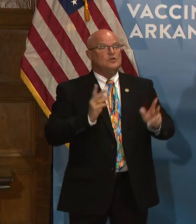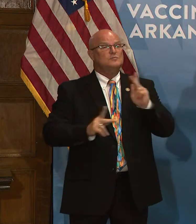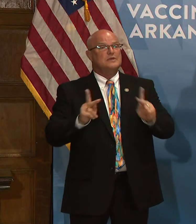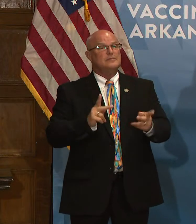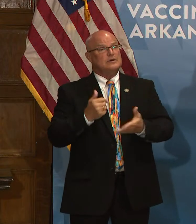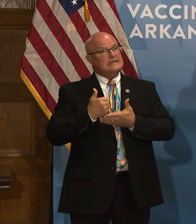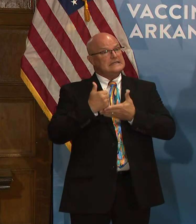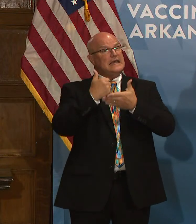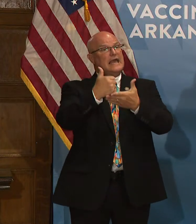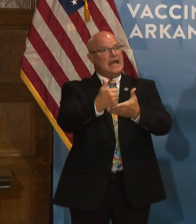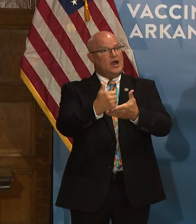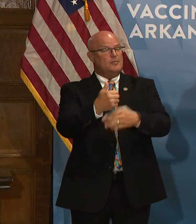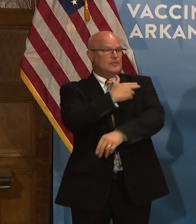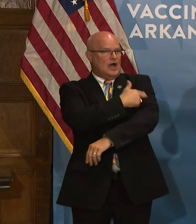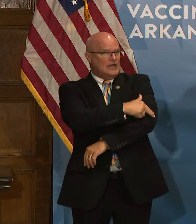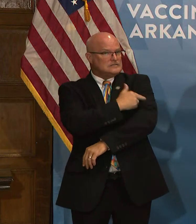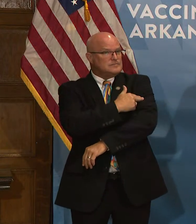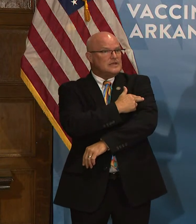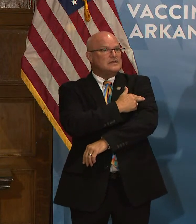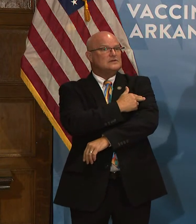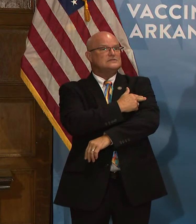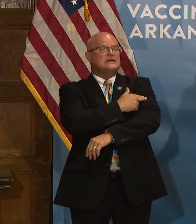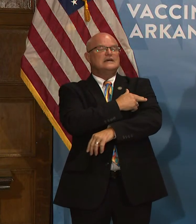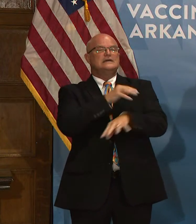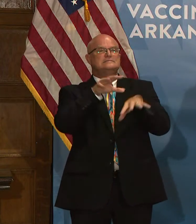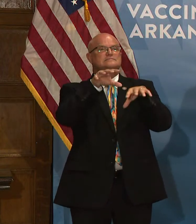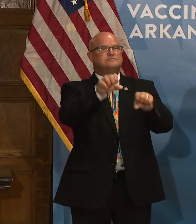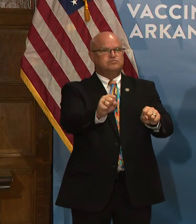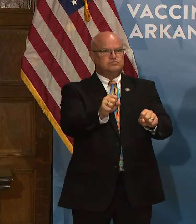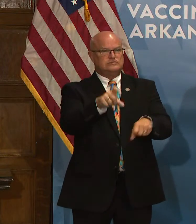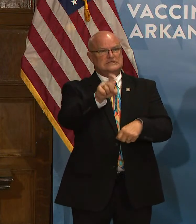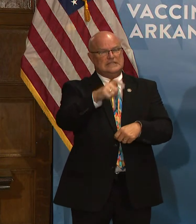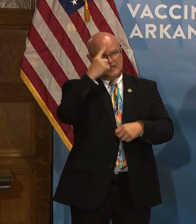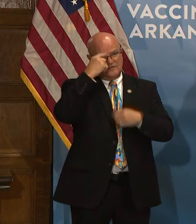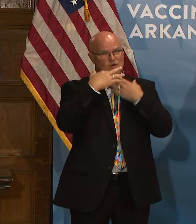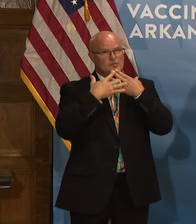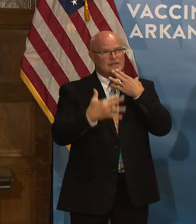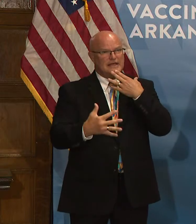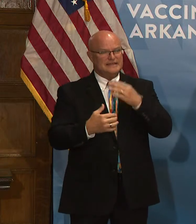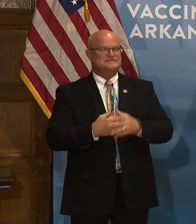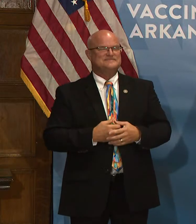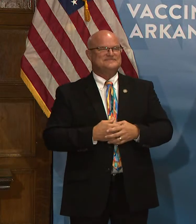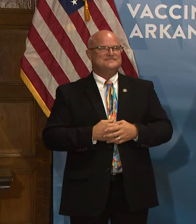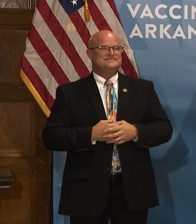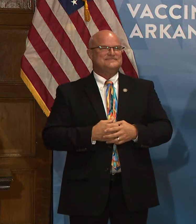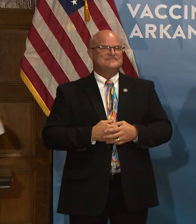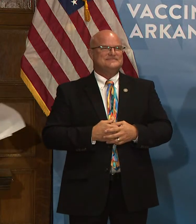help our hospitals tackle this critical need for blood.